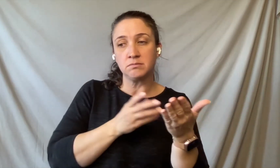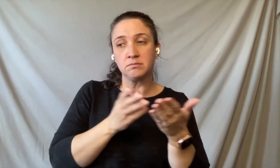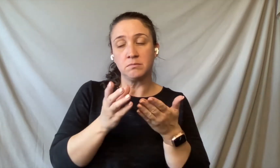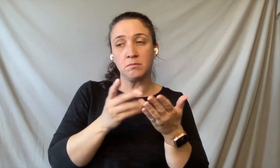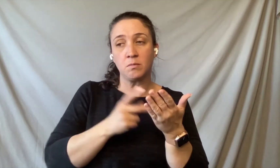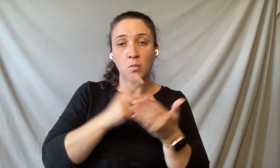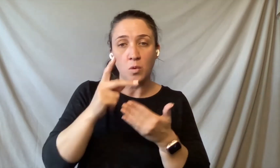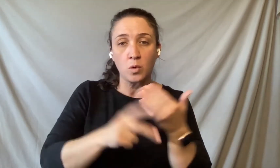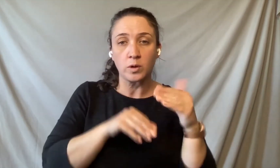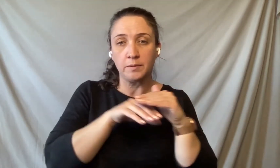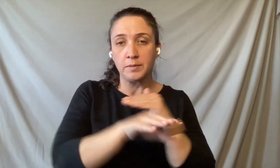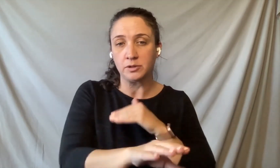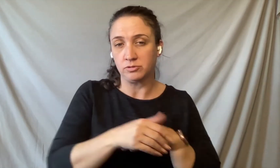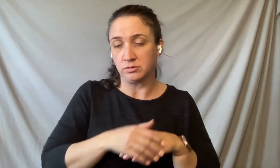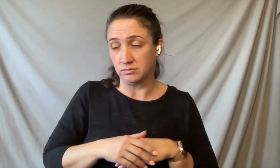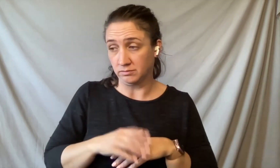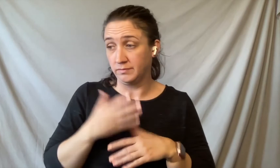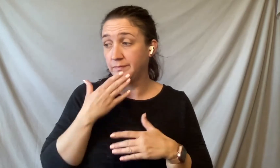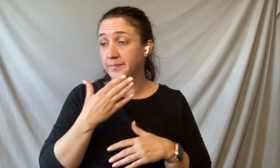Thank you. Anna?